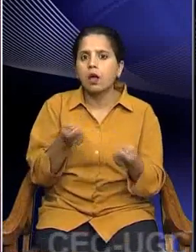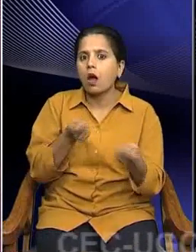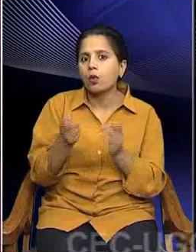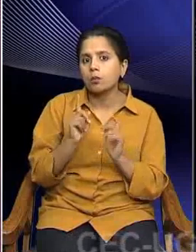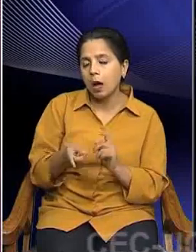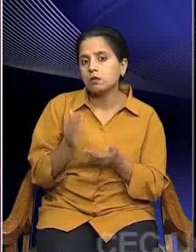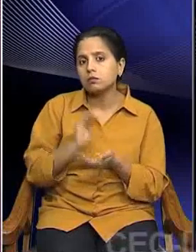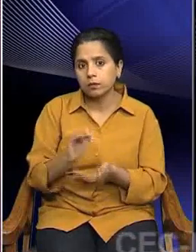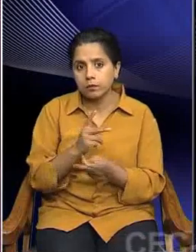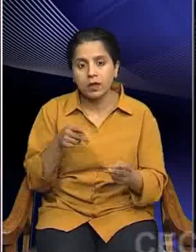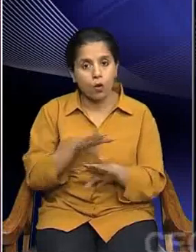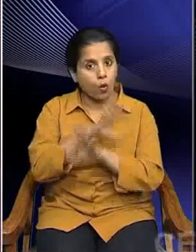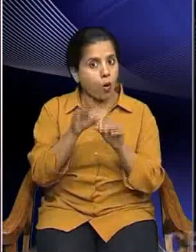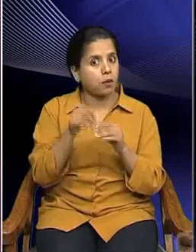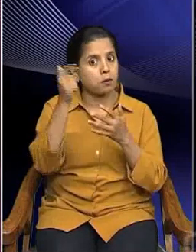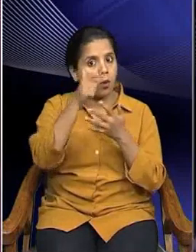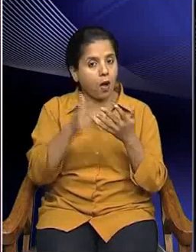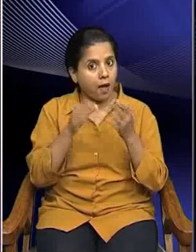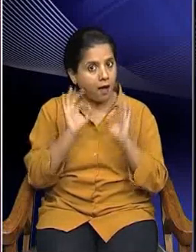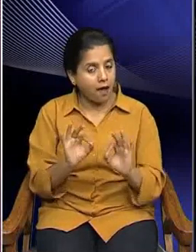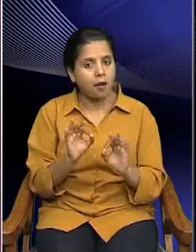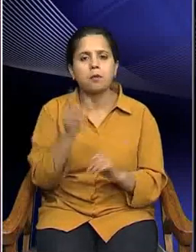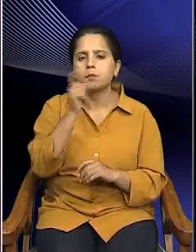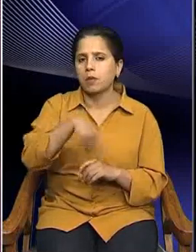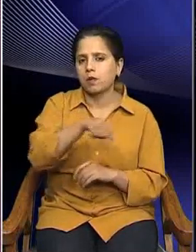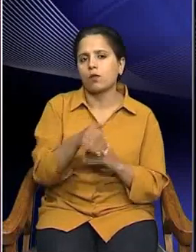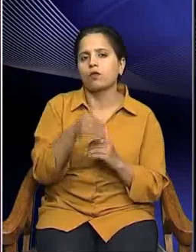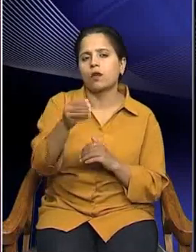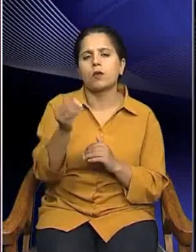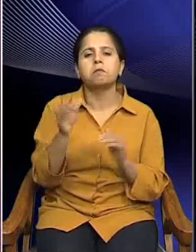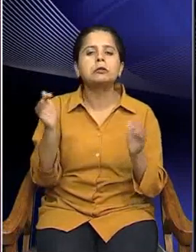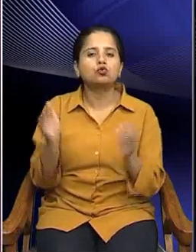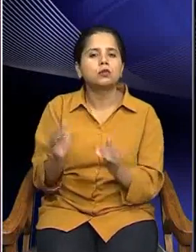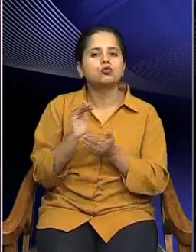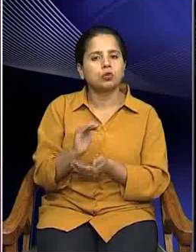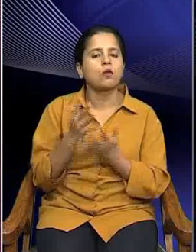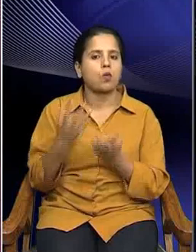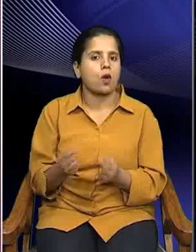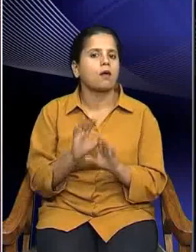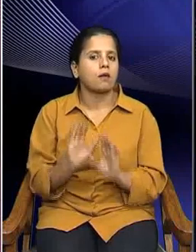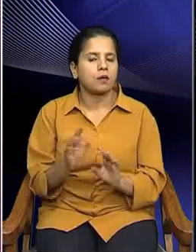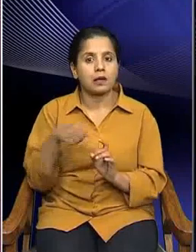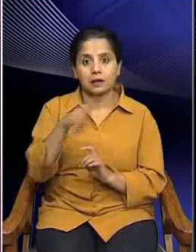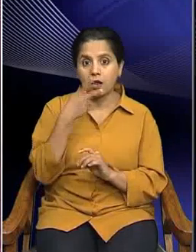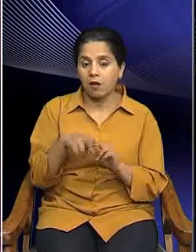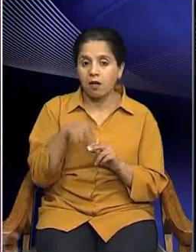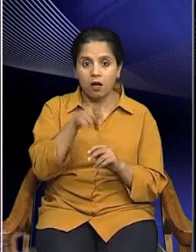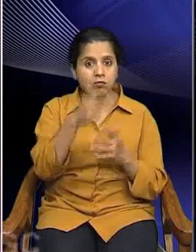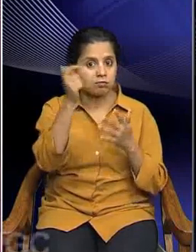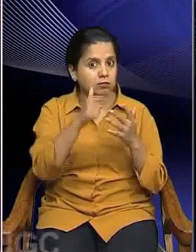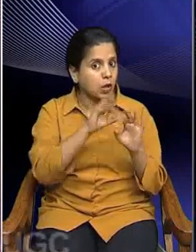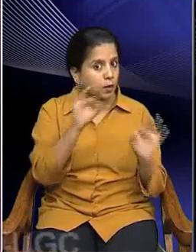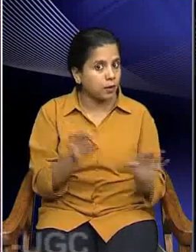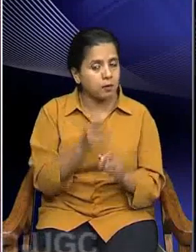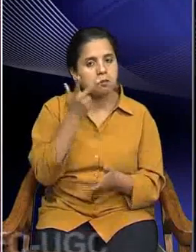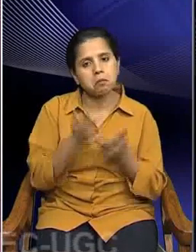these conditions are met, then of course people will go for fewer number of children. And if these conditions are not met, then